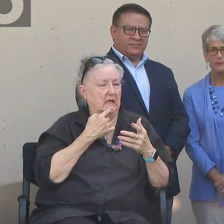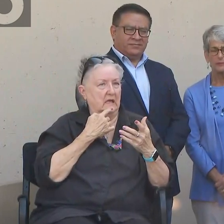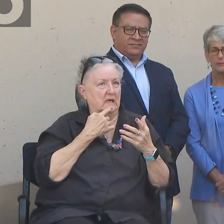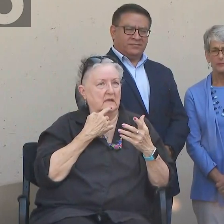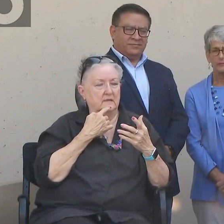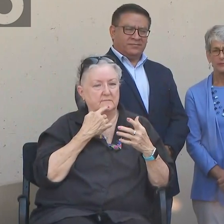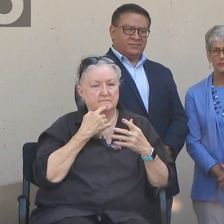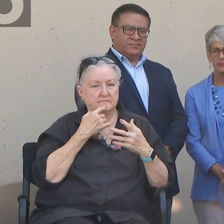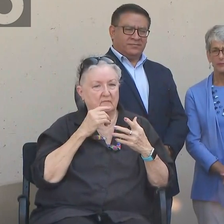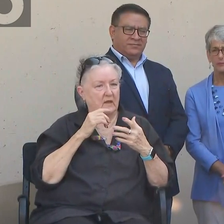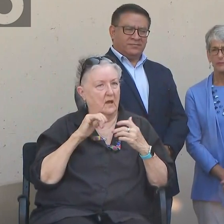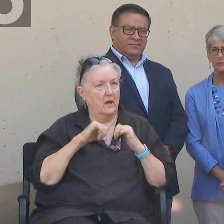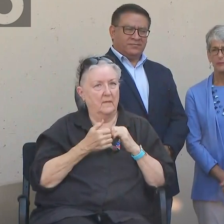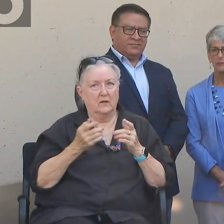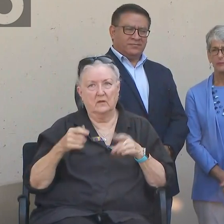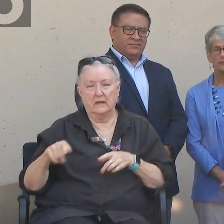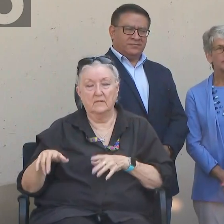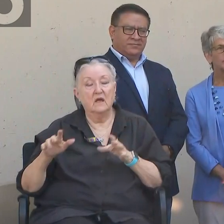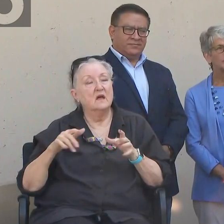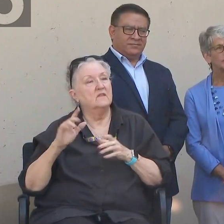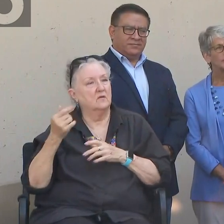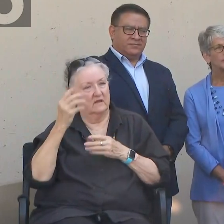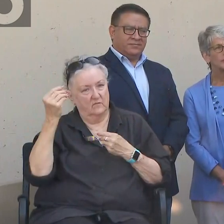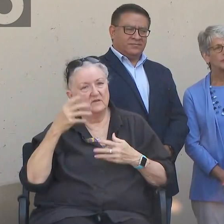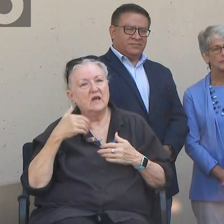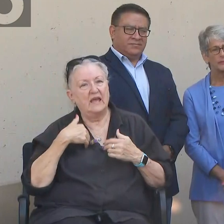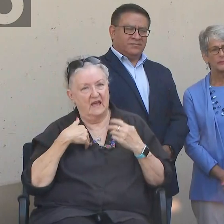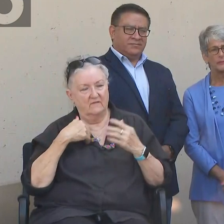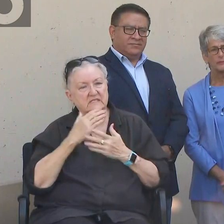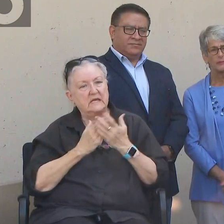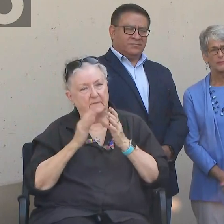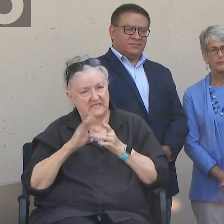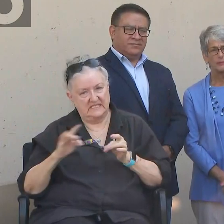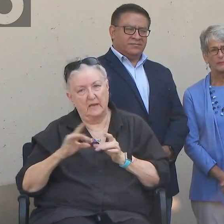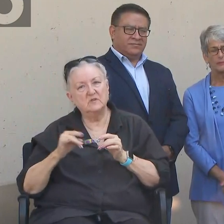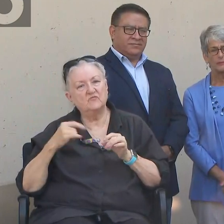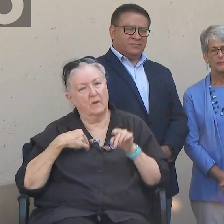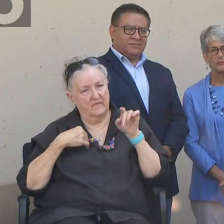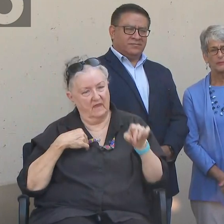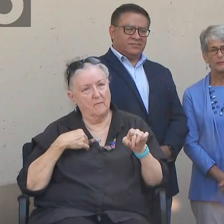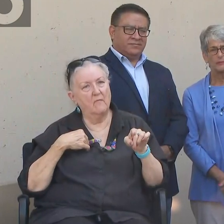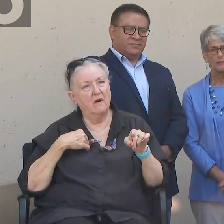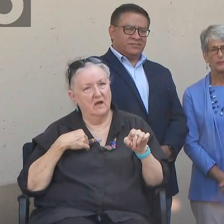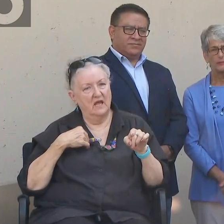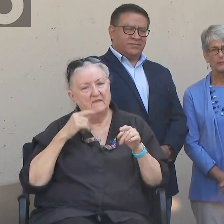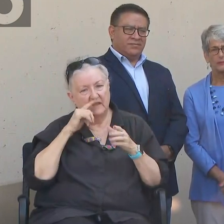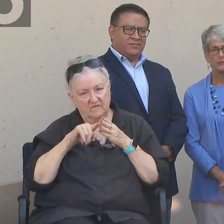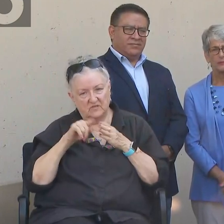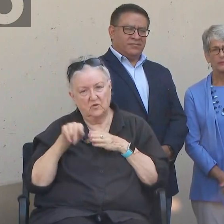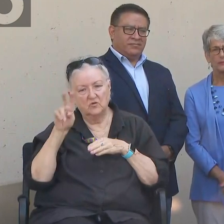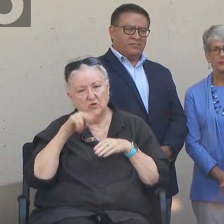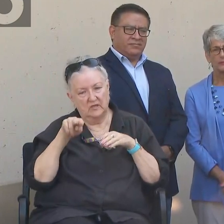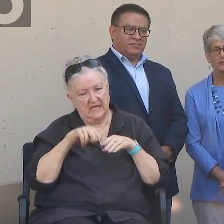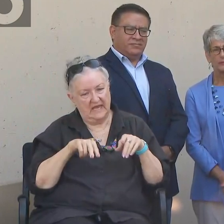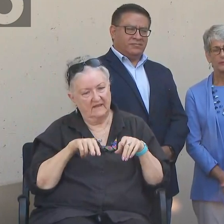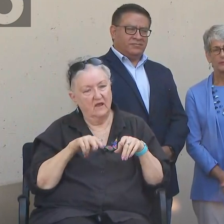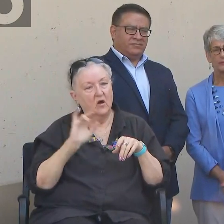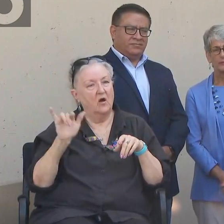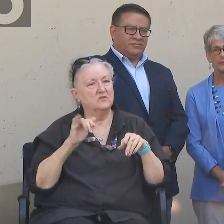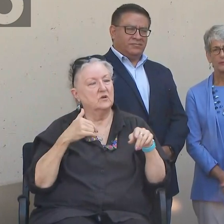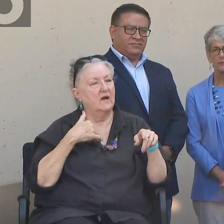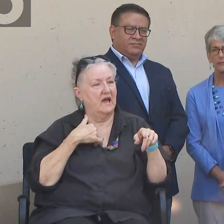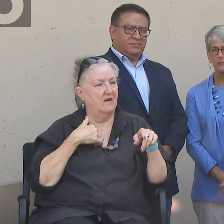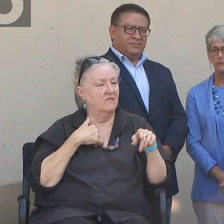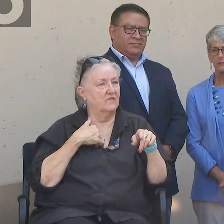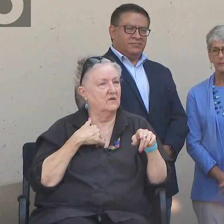relayed or conveyed? The only information that I've got is that we do have some statements from them that the investigators are looking at. We also